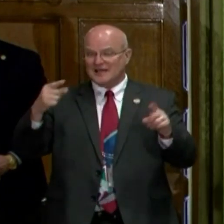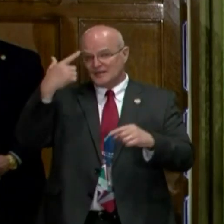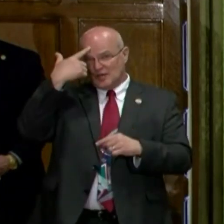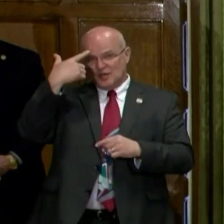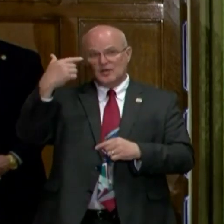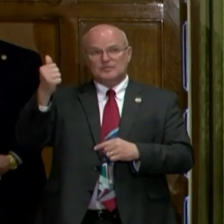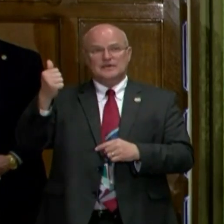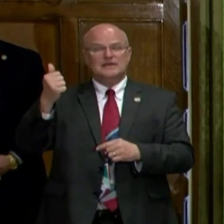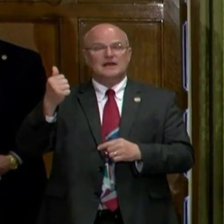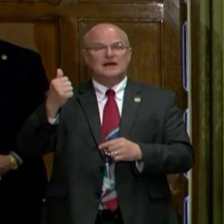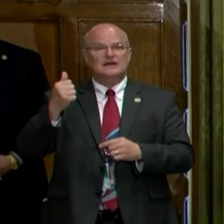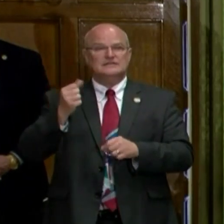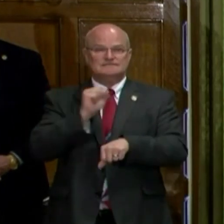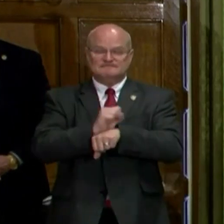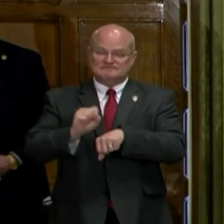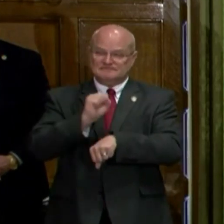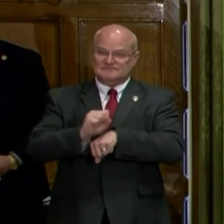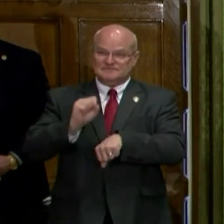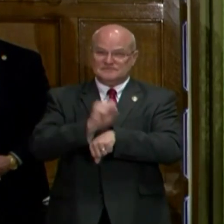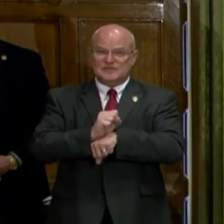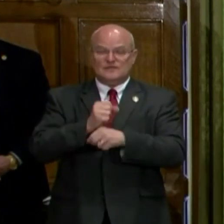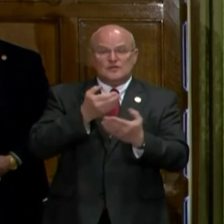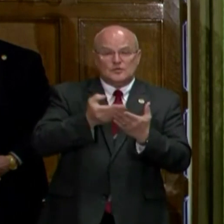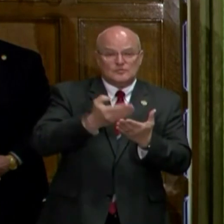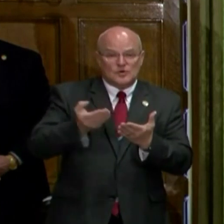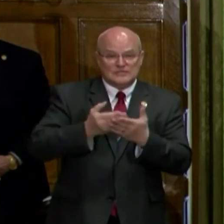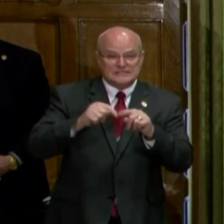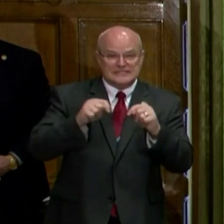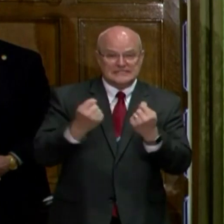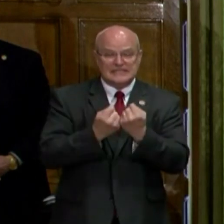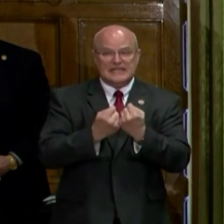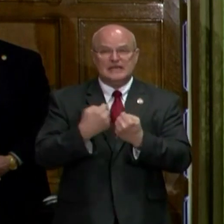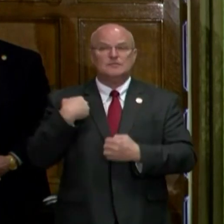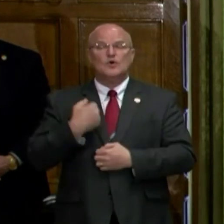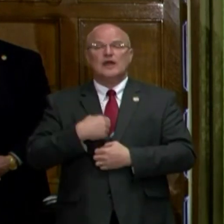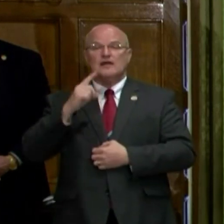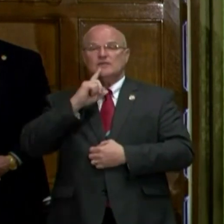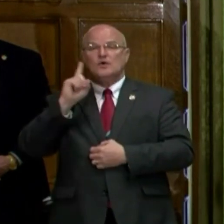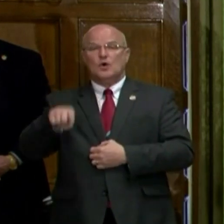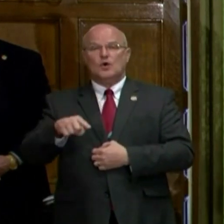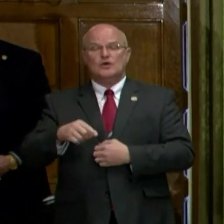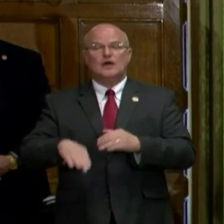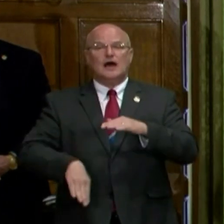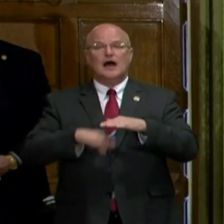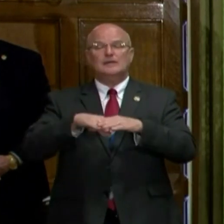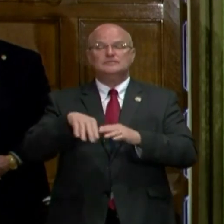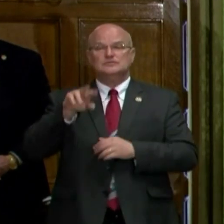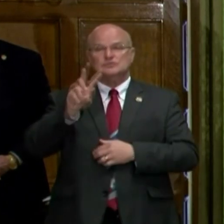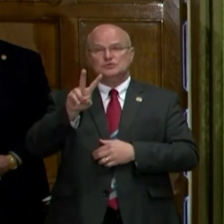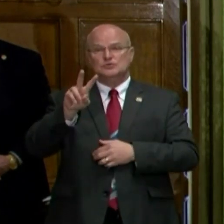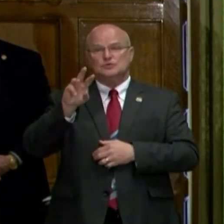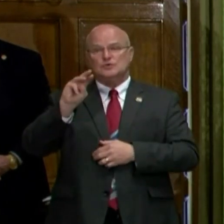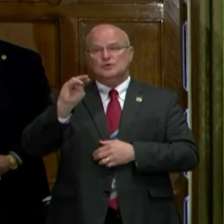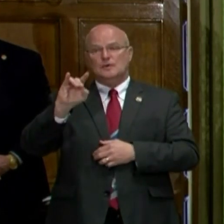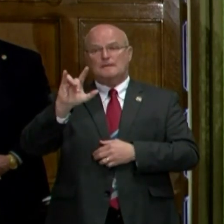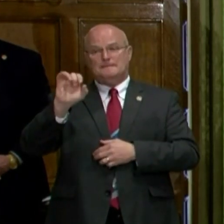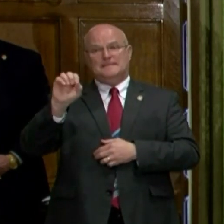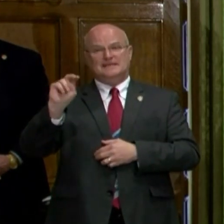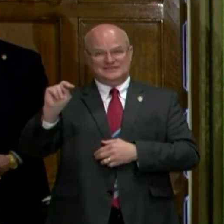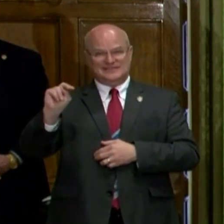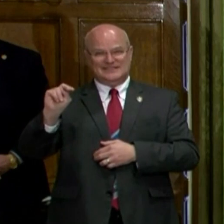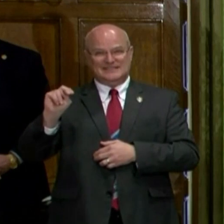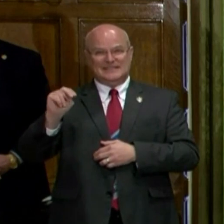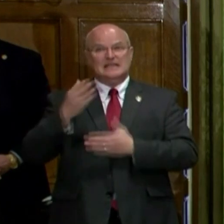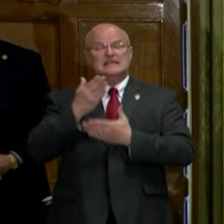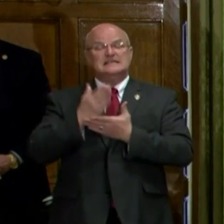because of the efforts of our procurement team, we do have an order for production time for up to 2 million units, and